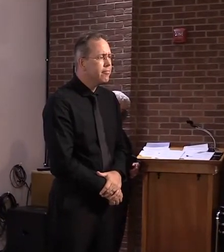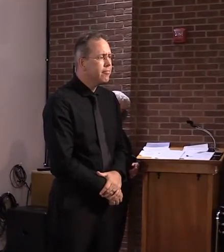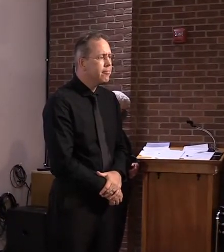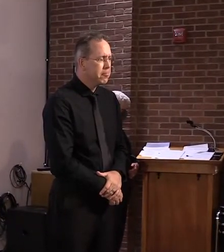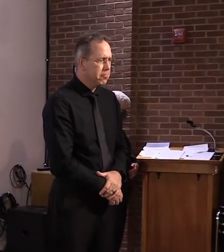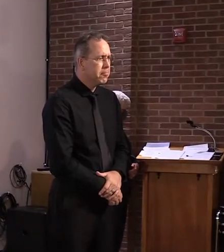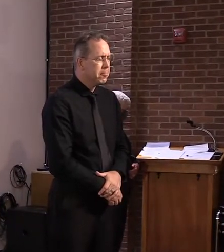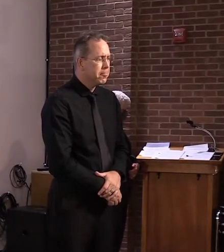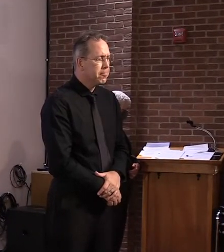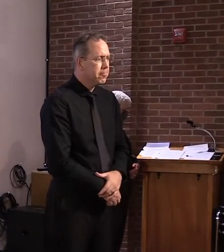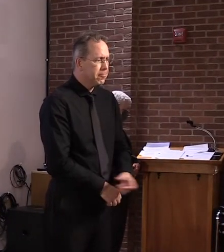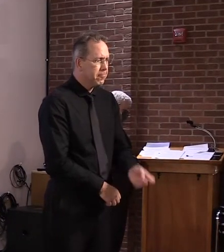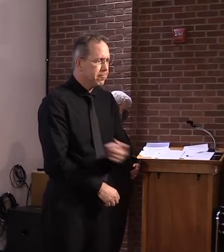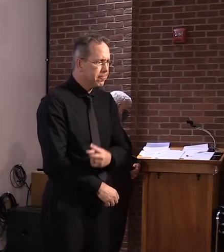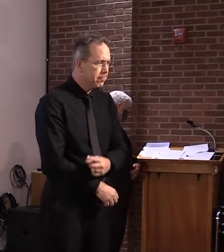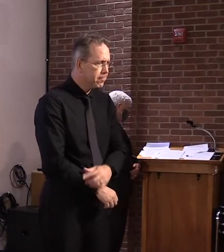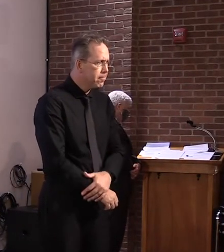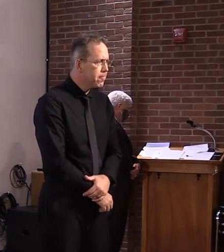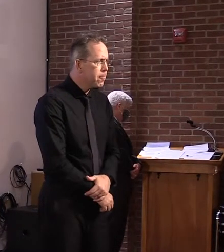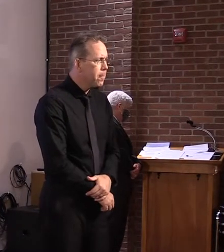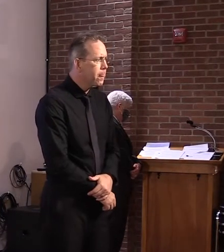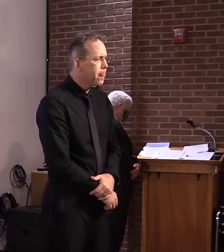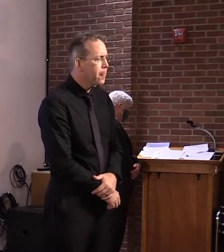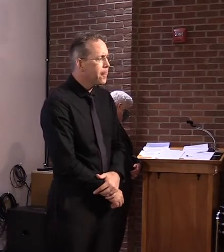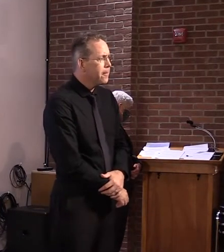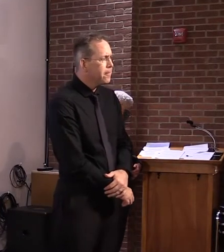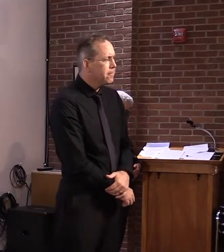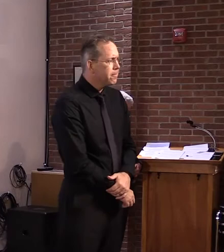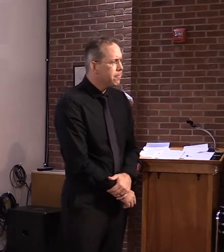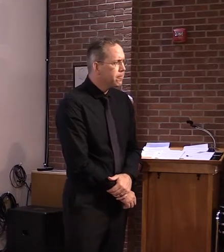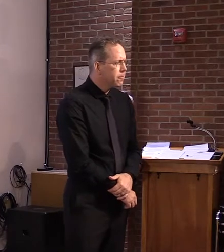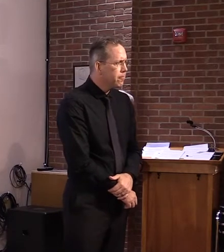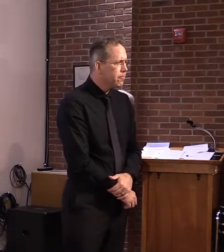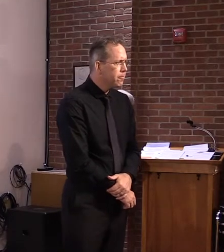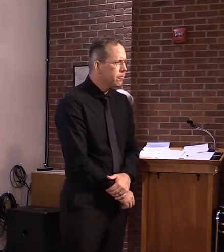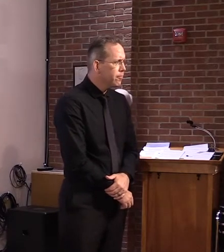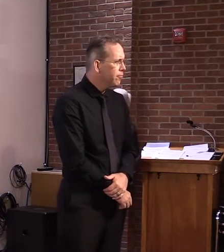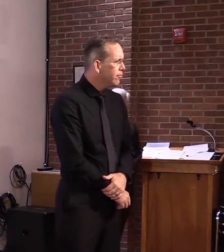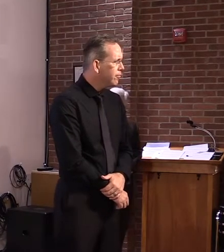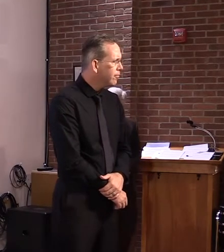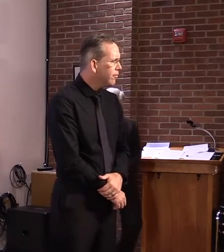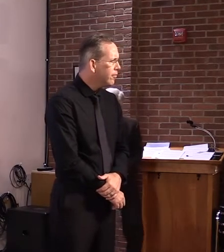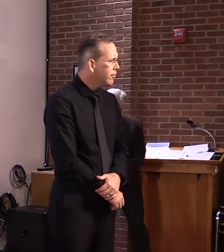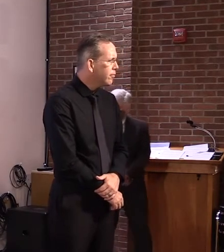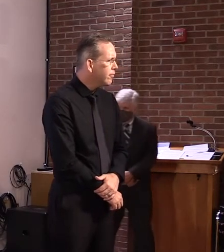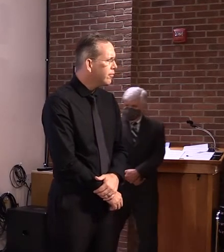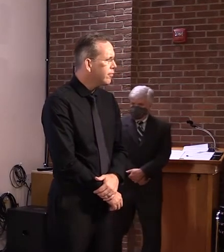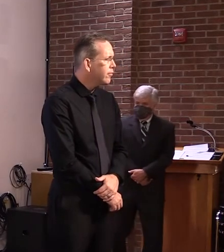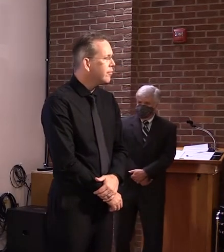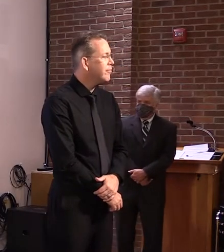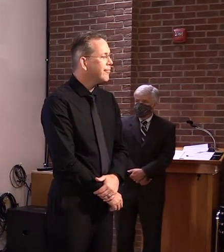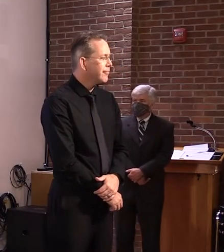Yes, so do we consider the Fairhaven cluster to be contained?